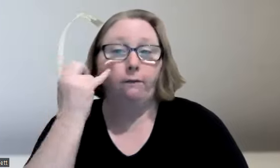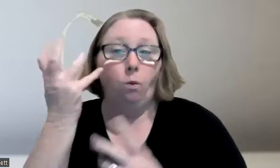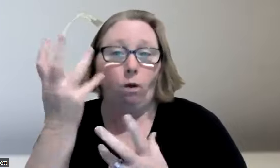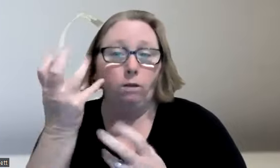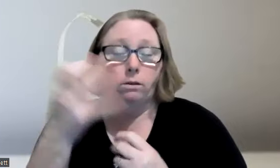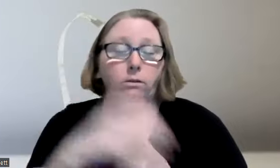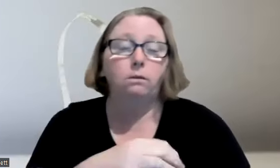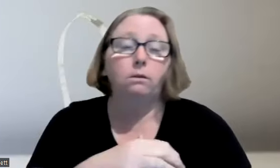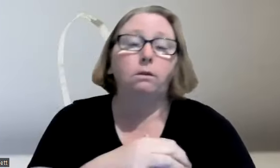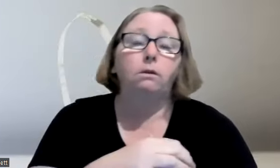they want.